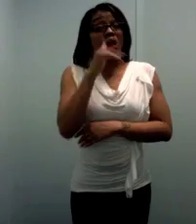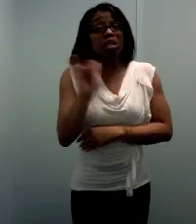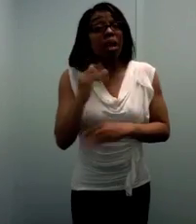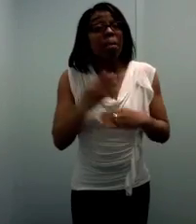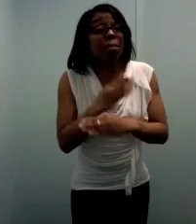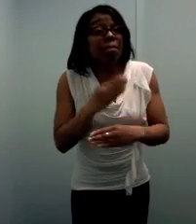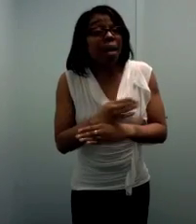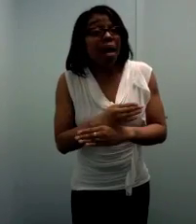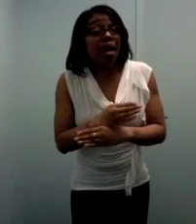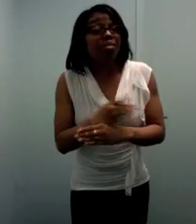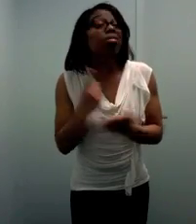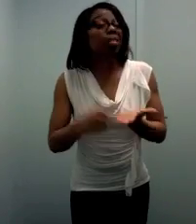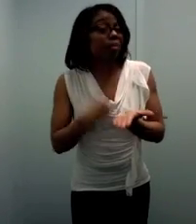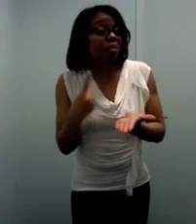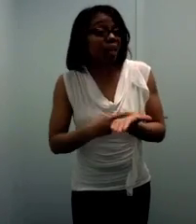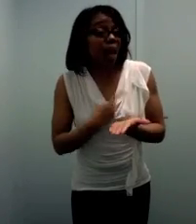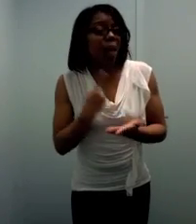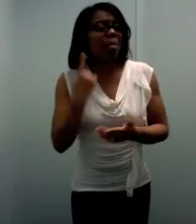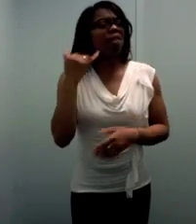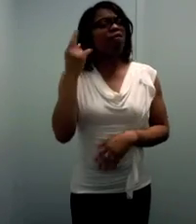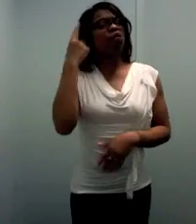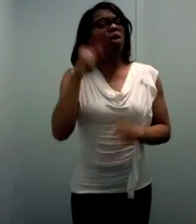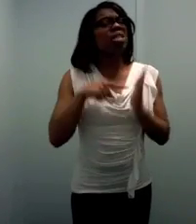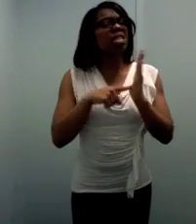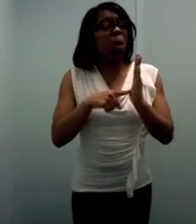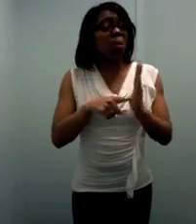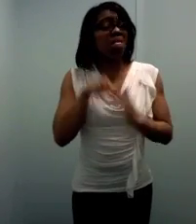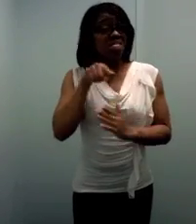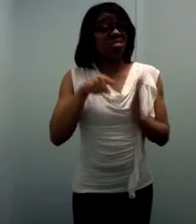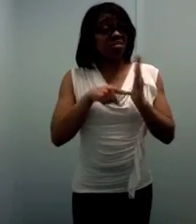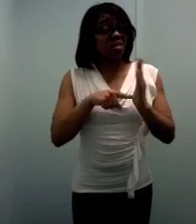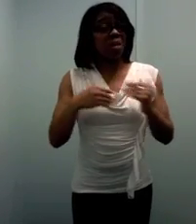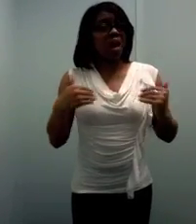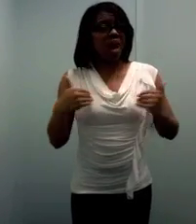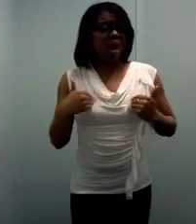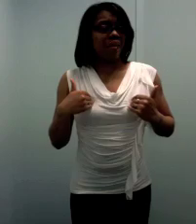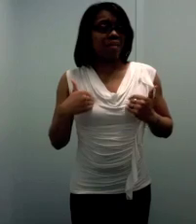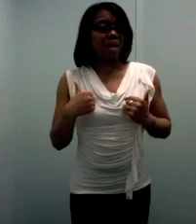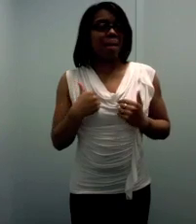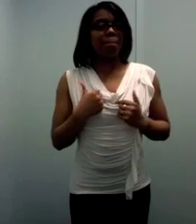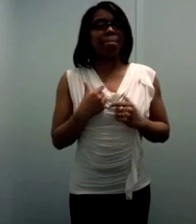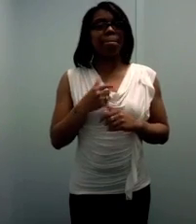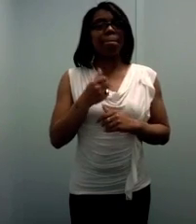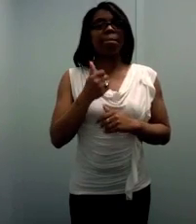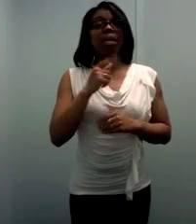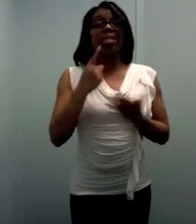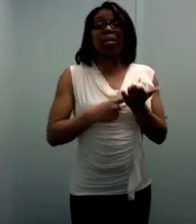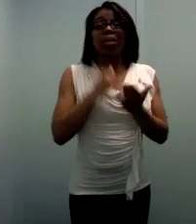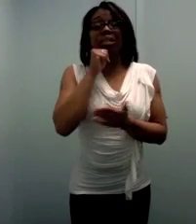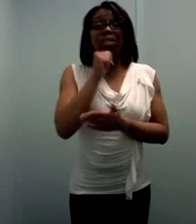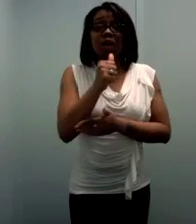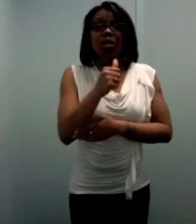here. And sometimes it doesn't, like, am I drunk?